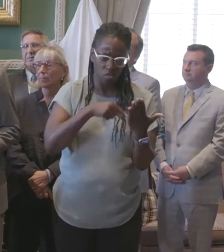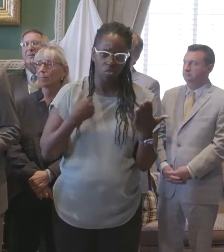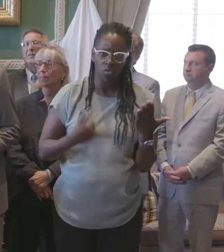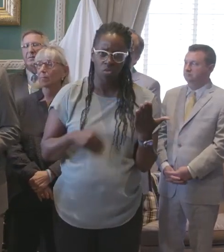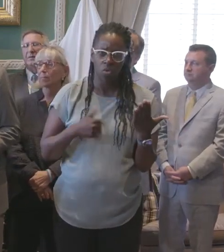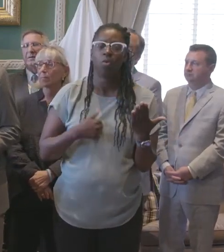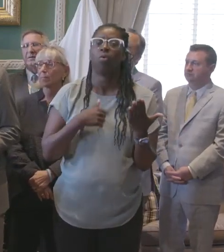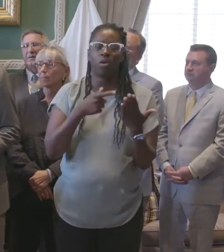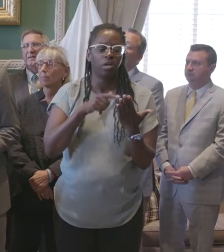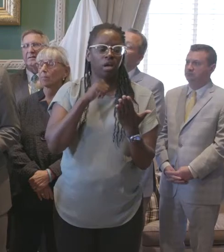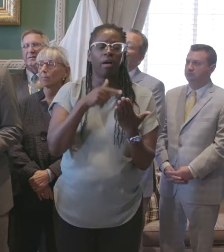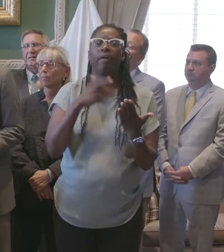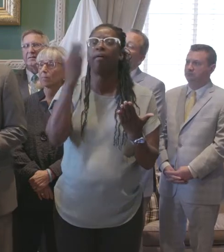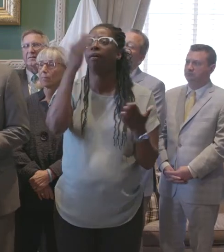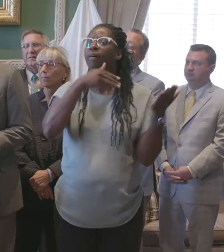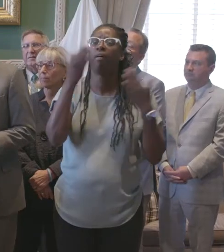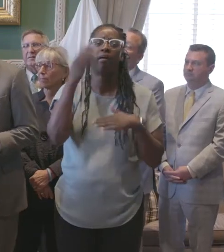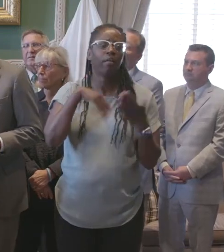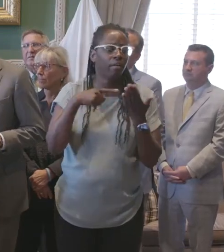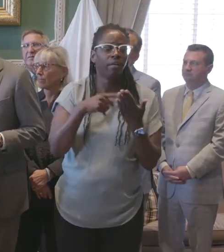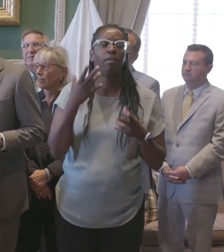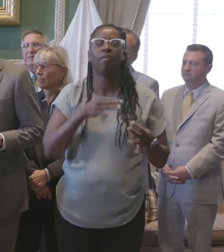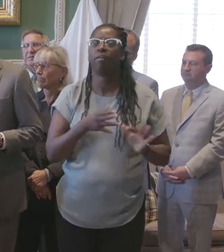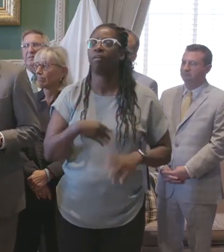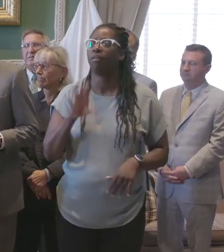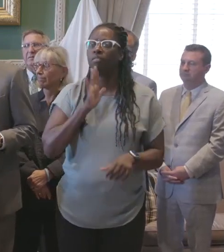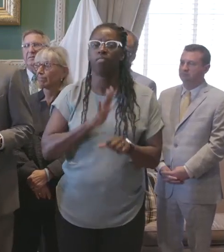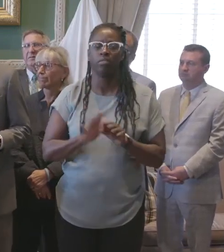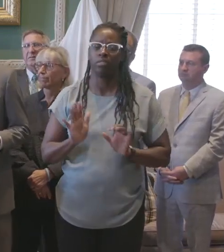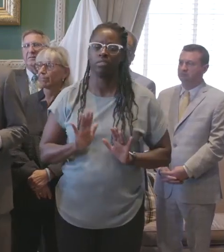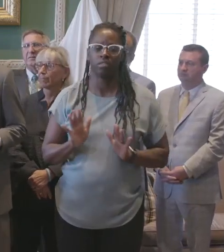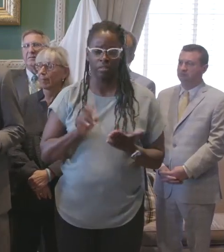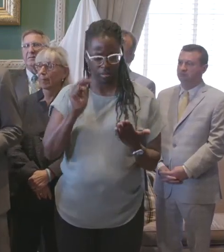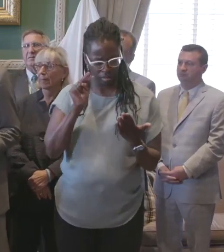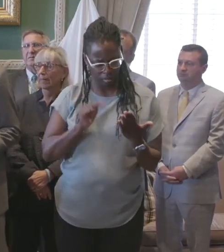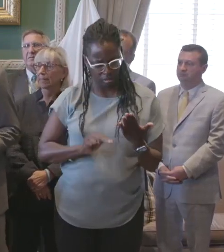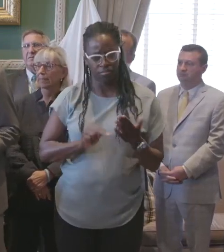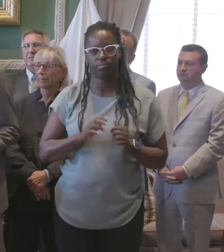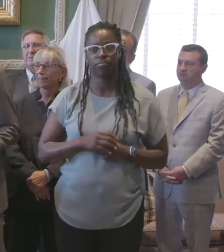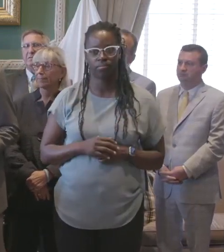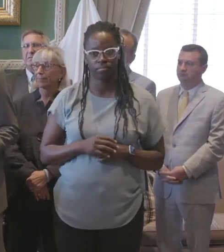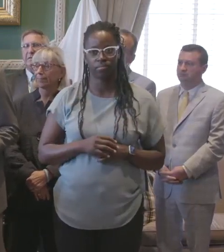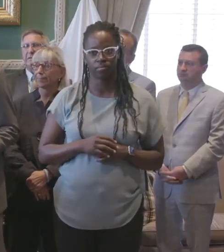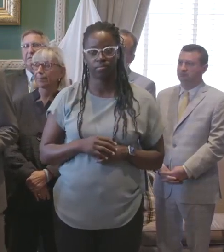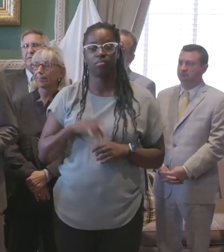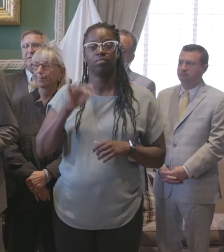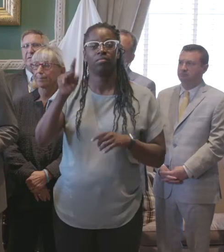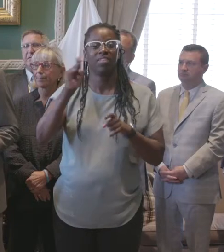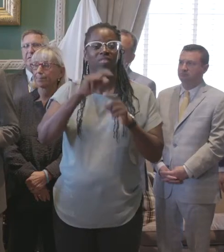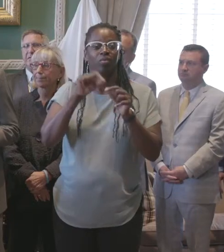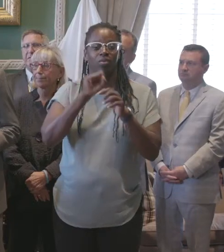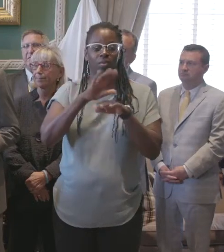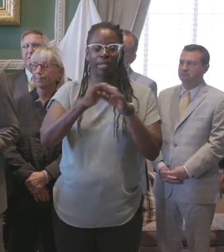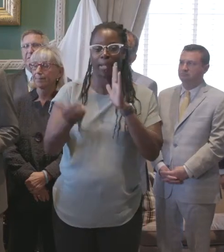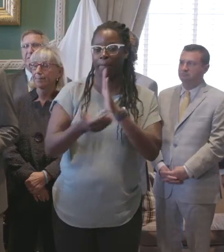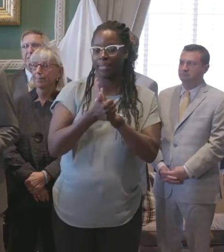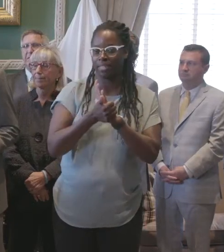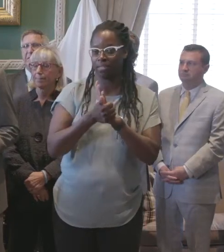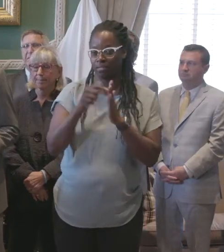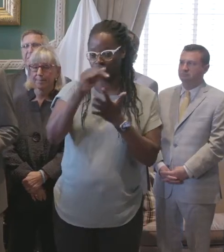that that language is targeted. We think these are friendly amendments and have reached out and worked with our colleagues in the legislature to